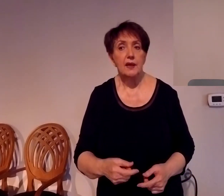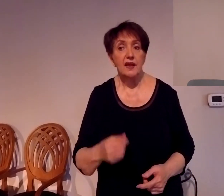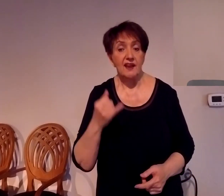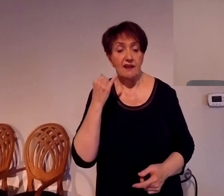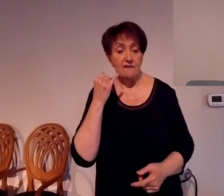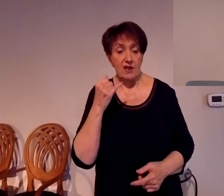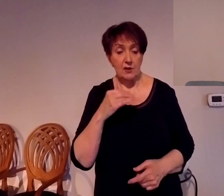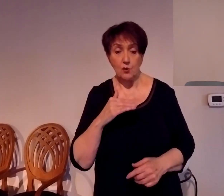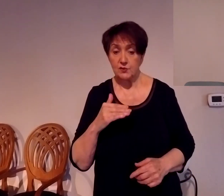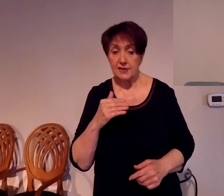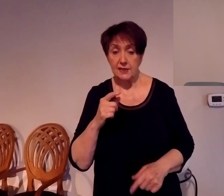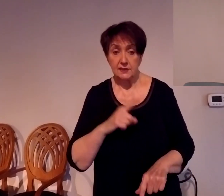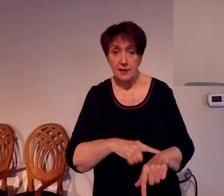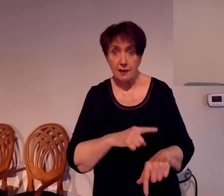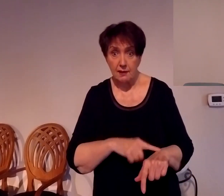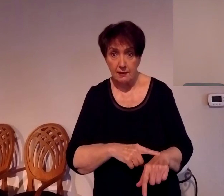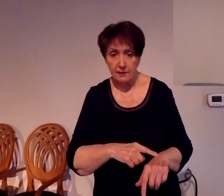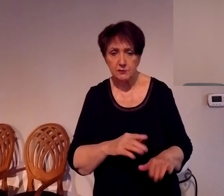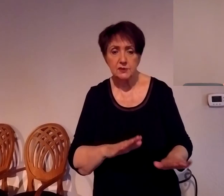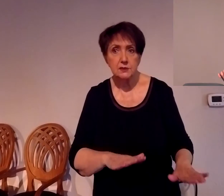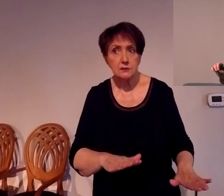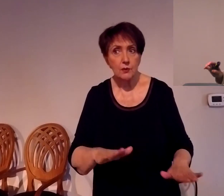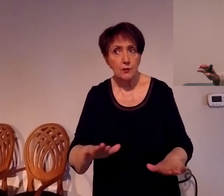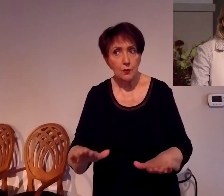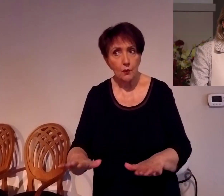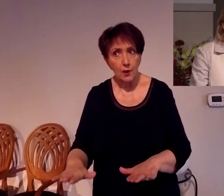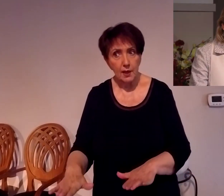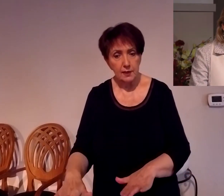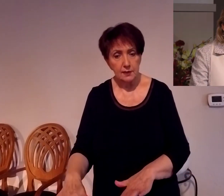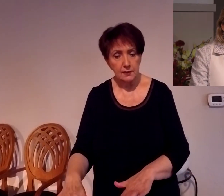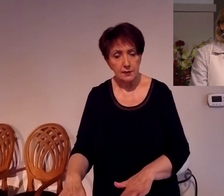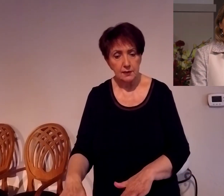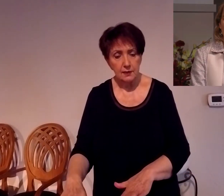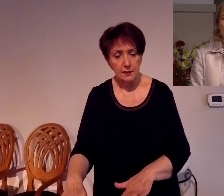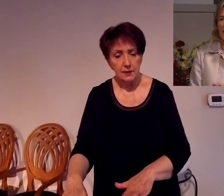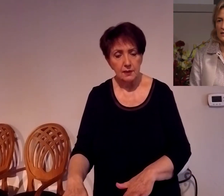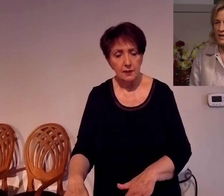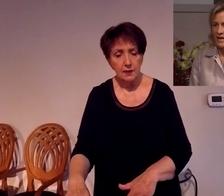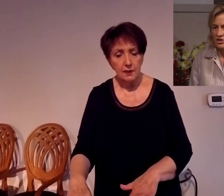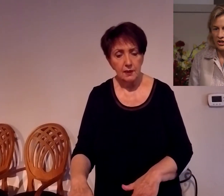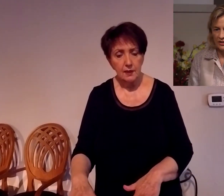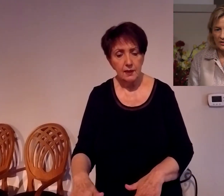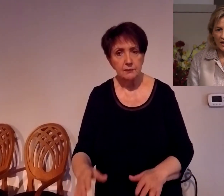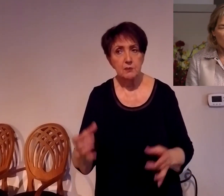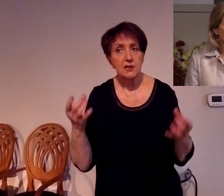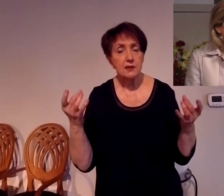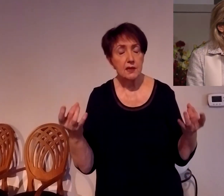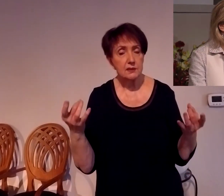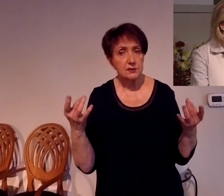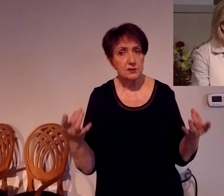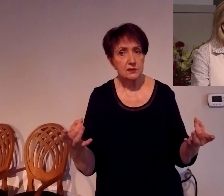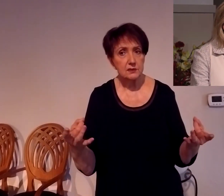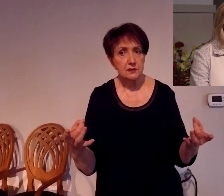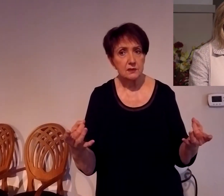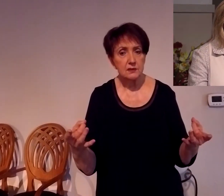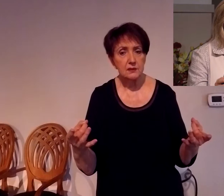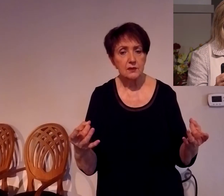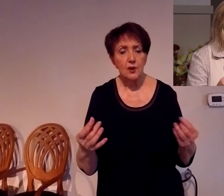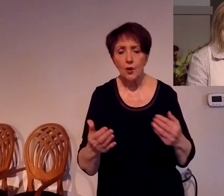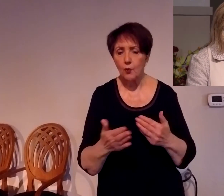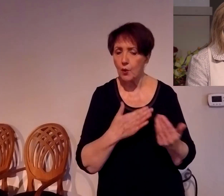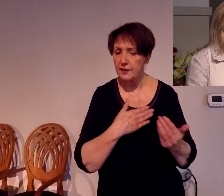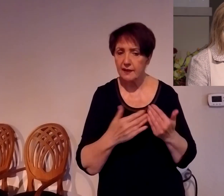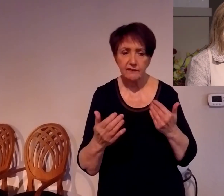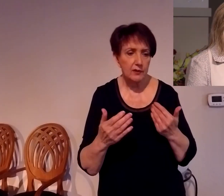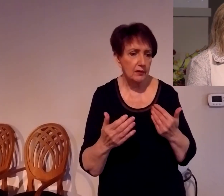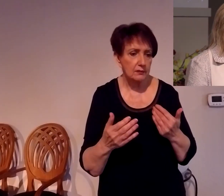take time to be in the stillness and the quiet and in meditation, or whatever spiritual practice